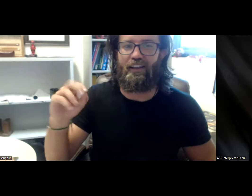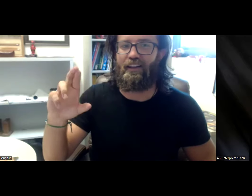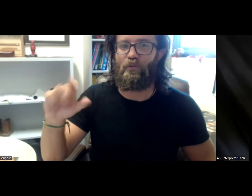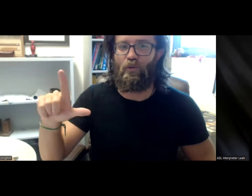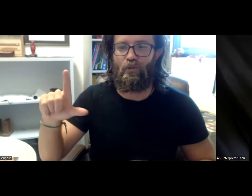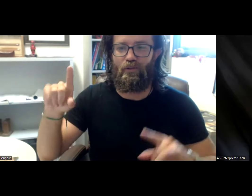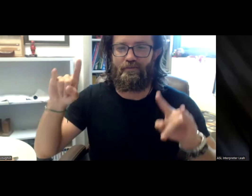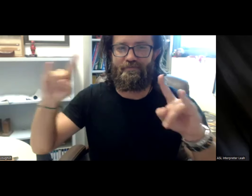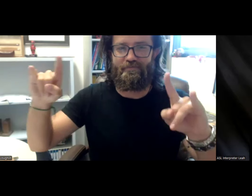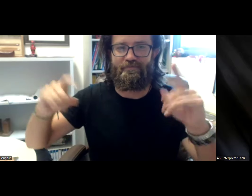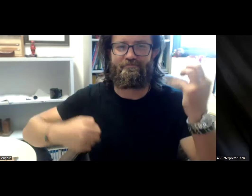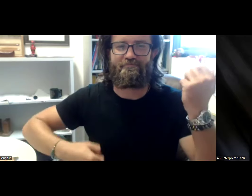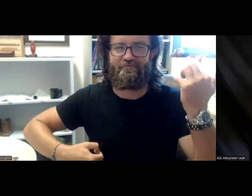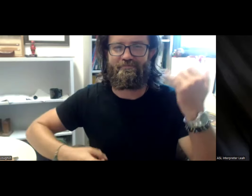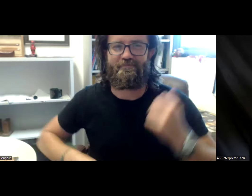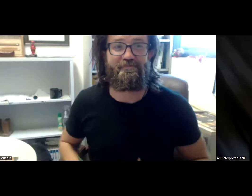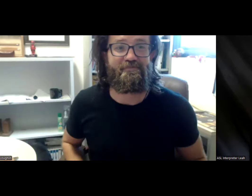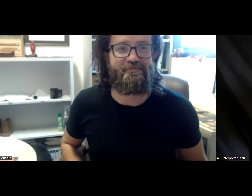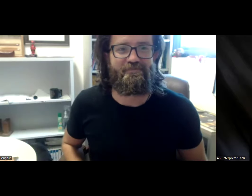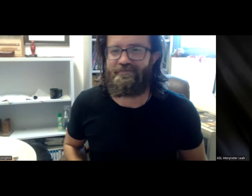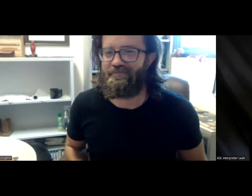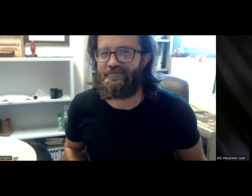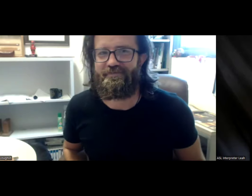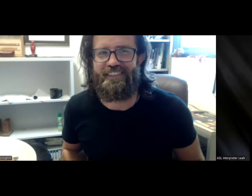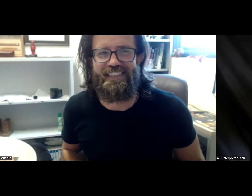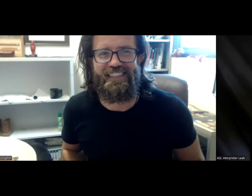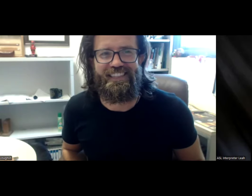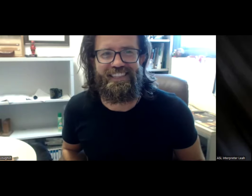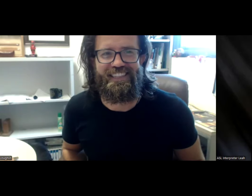are you ready to rock and roll?